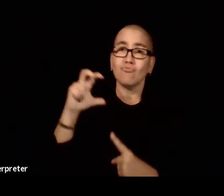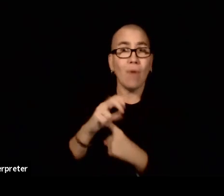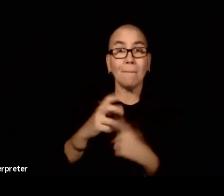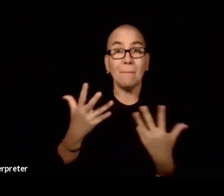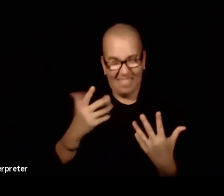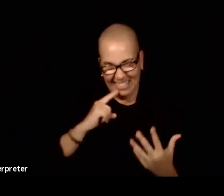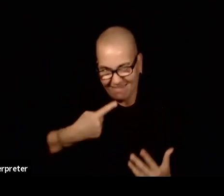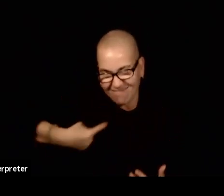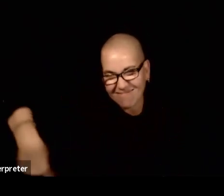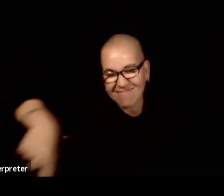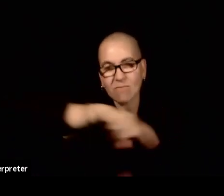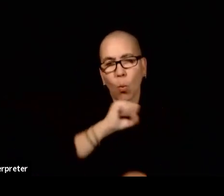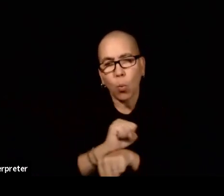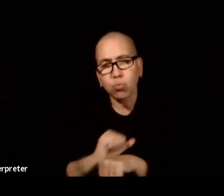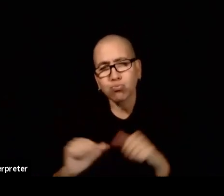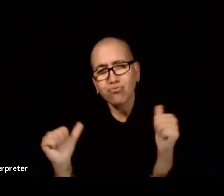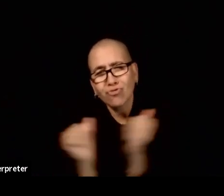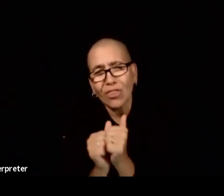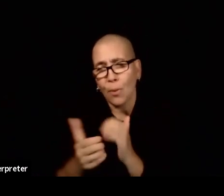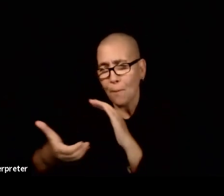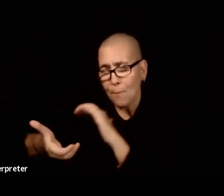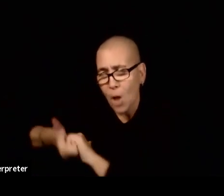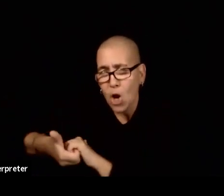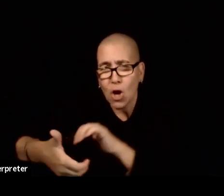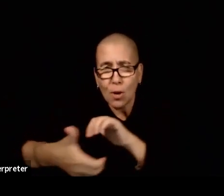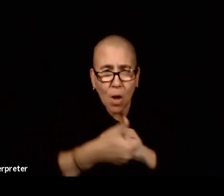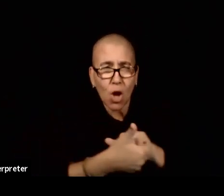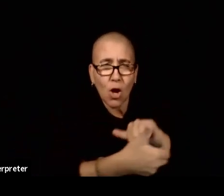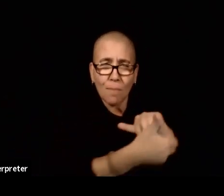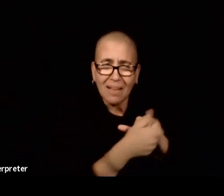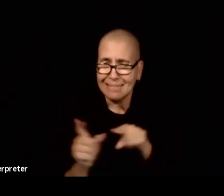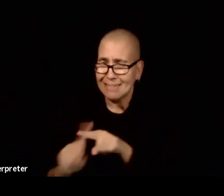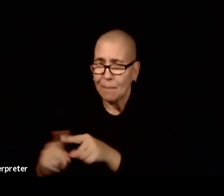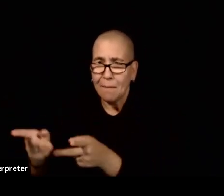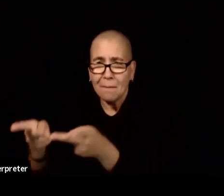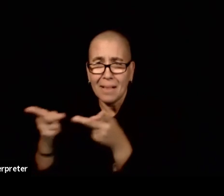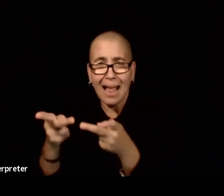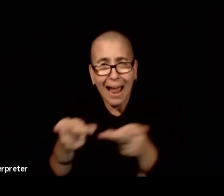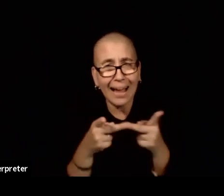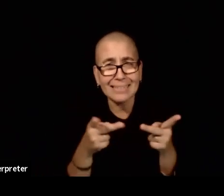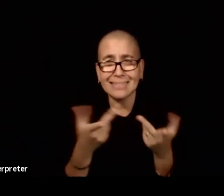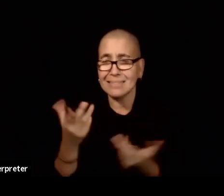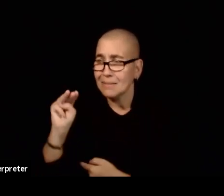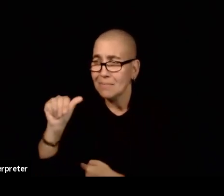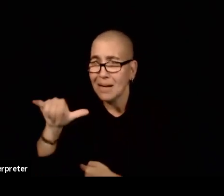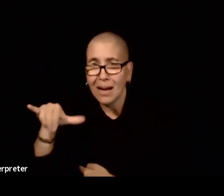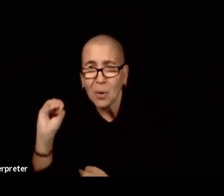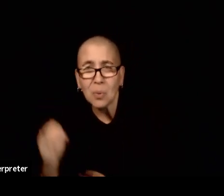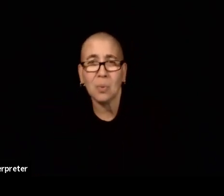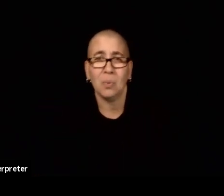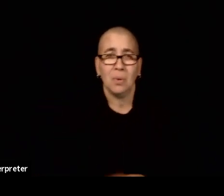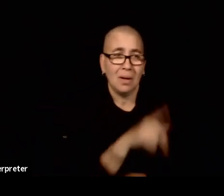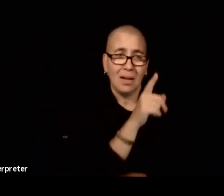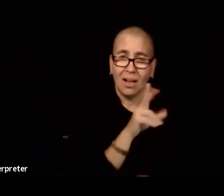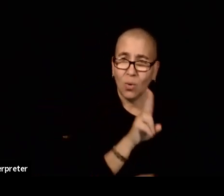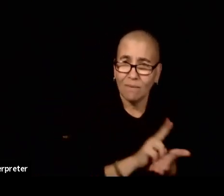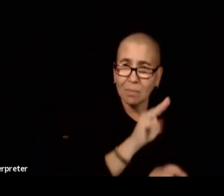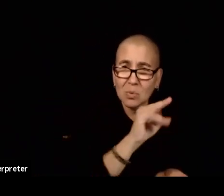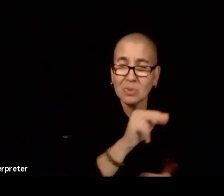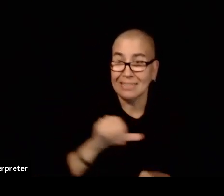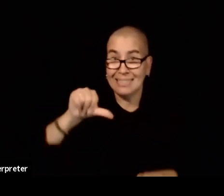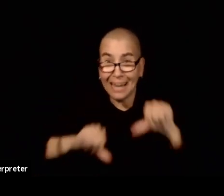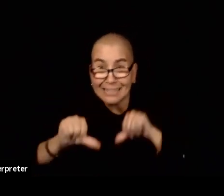is gratifying to see the way that scientists around the country and around the world are really pulling together. And you are quite right to remind